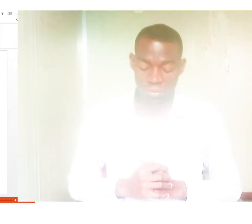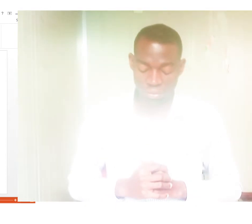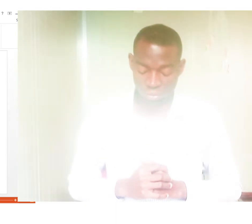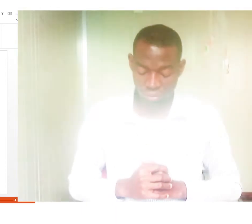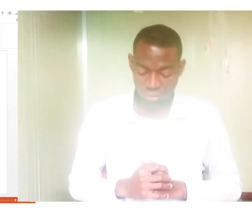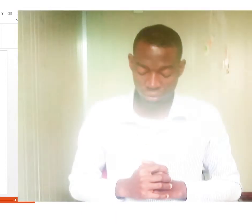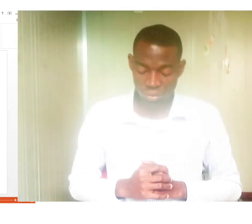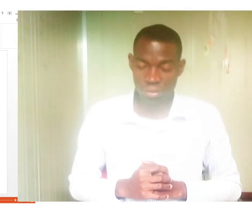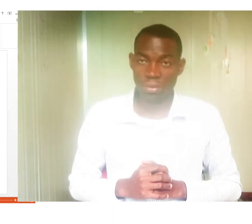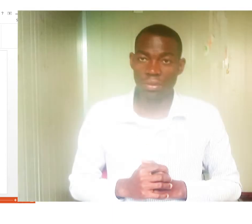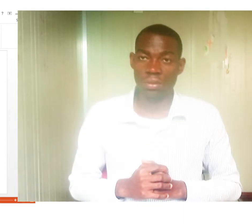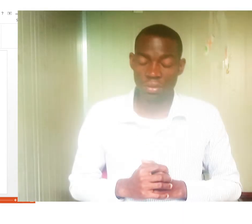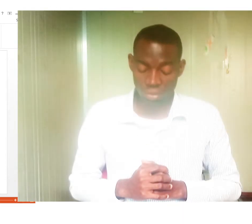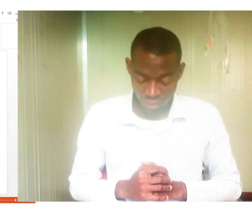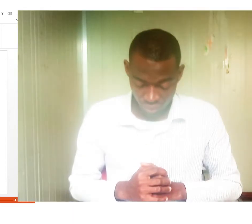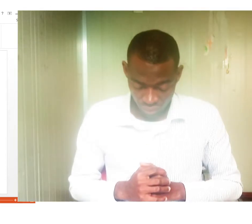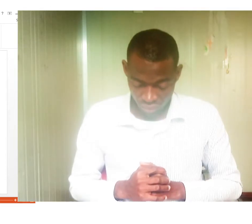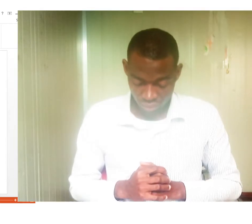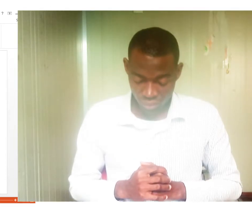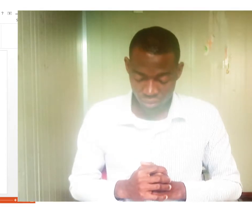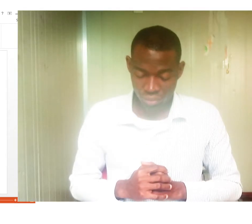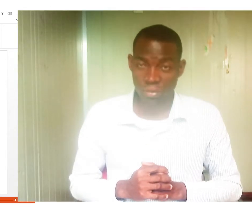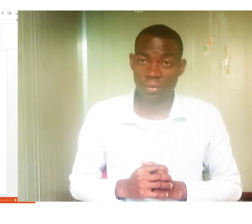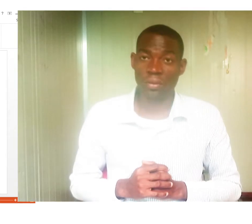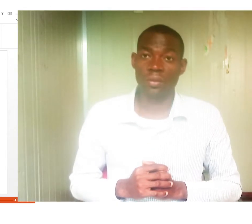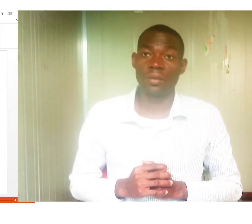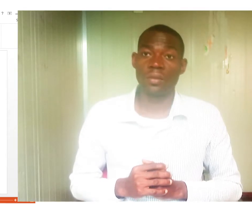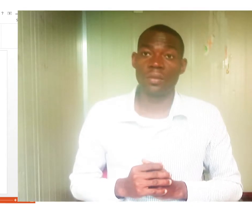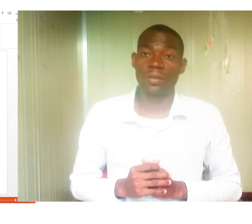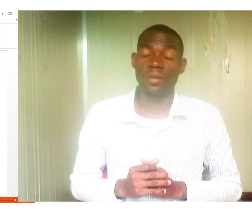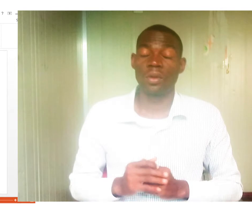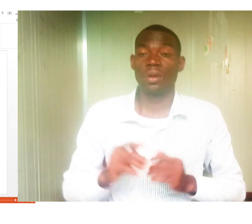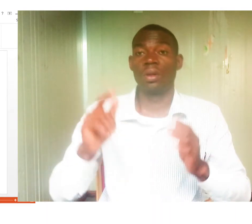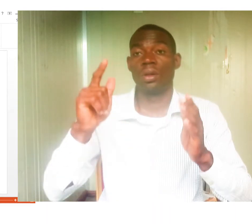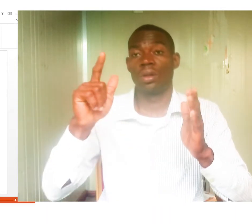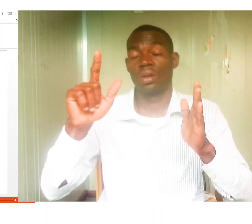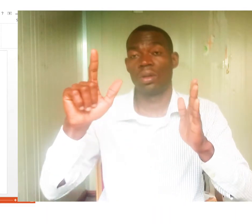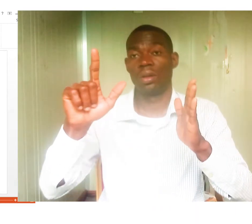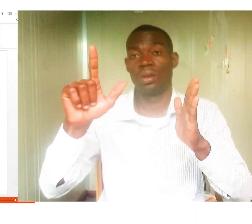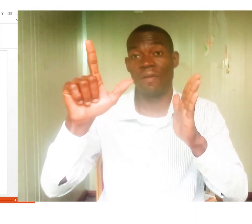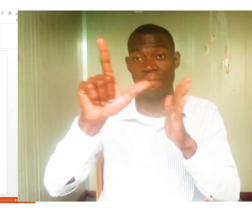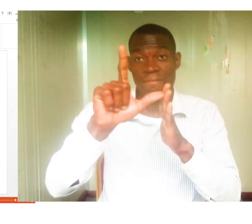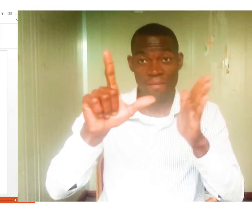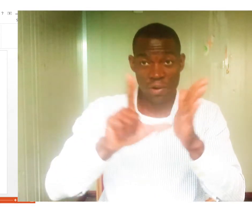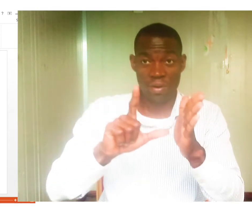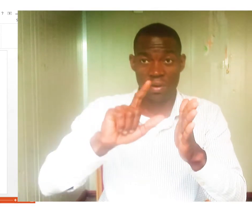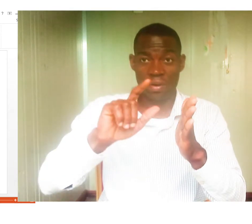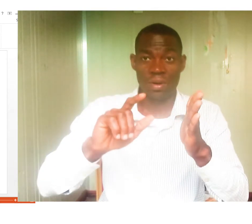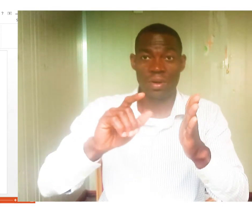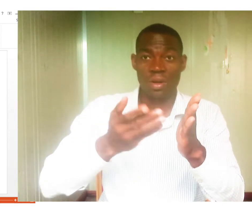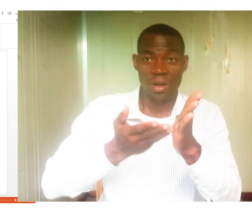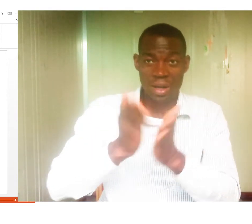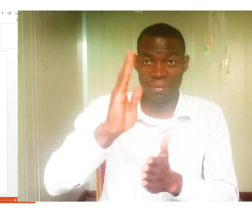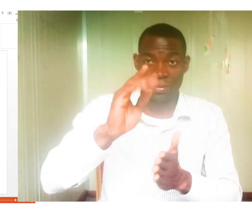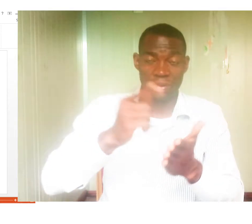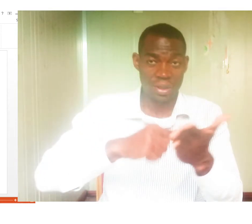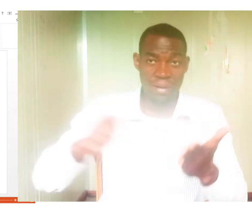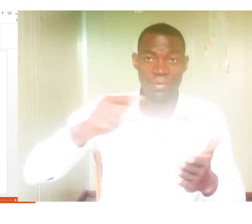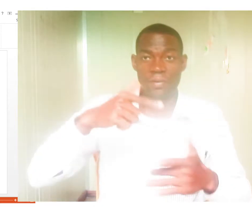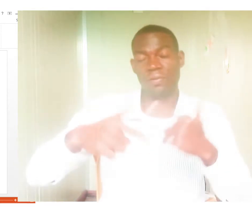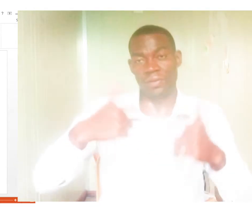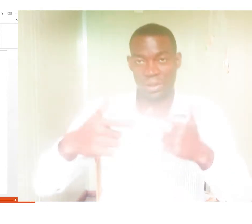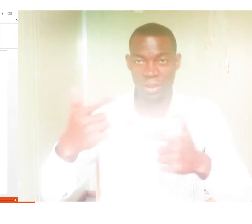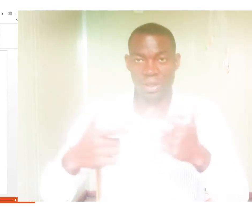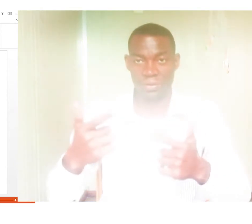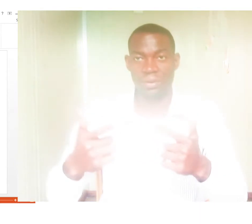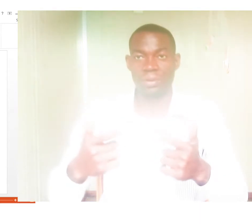Legal instruments that are available in Malawi in support of sign language. We